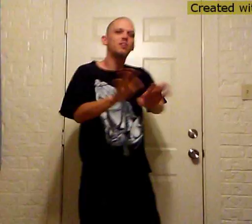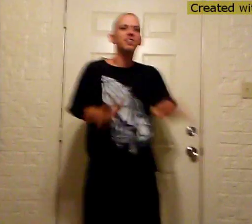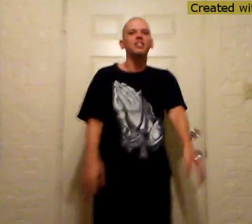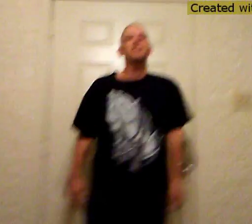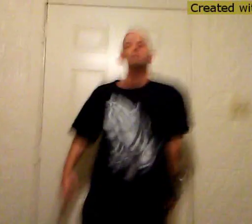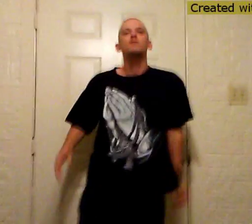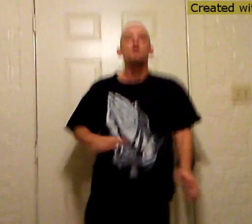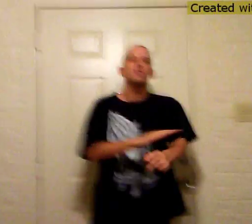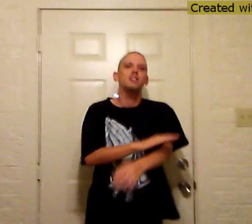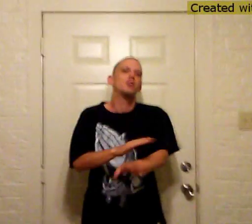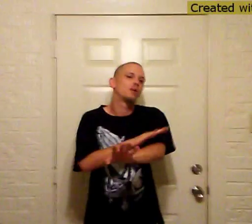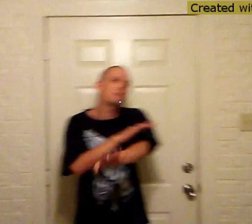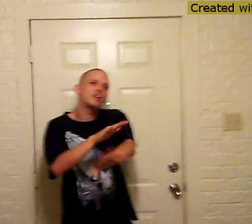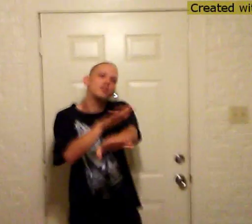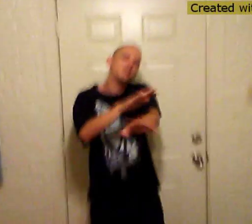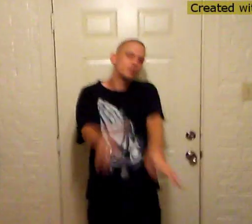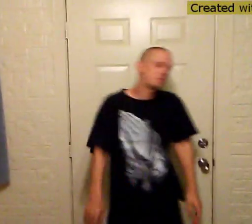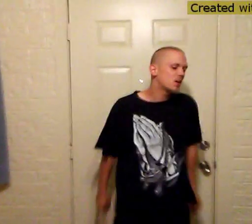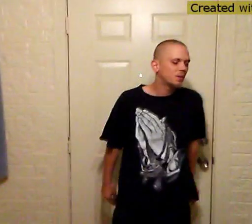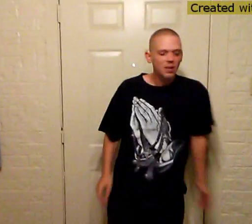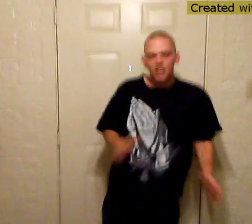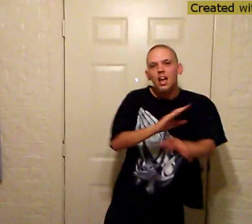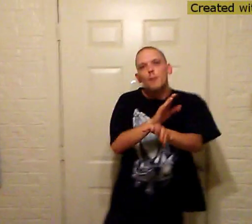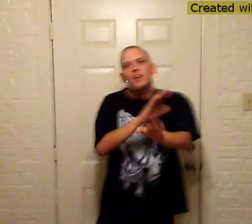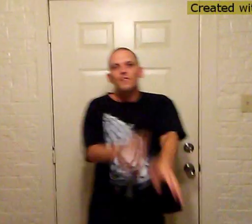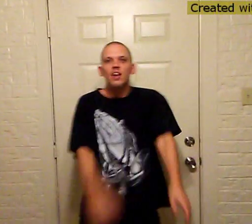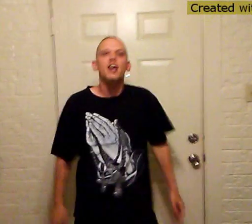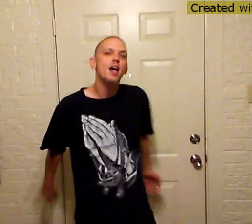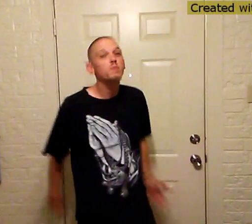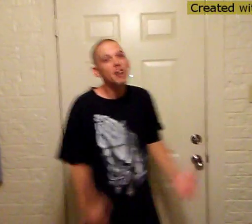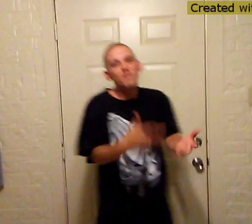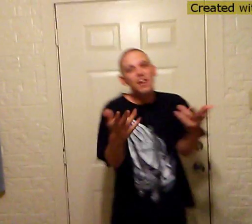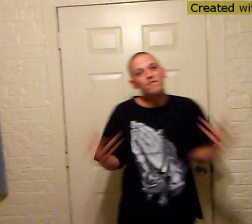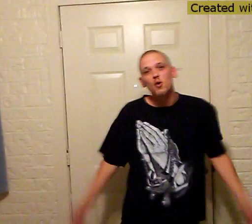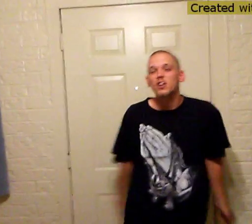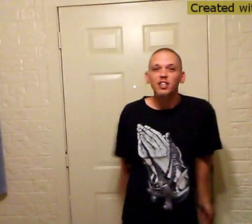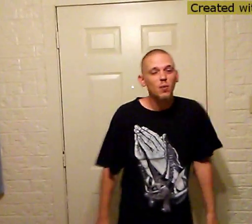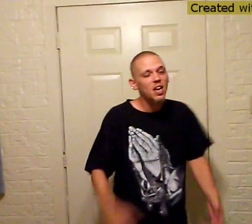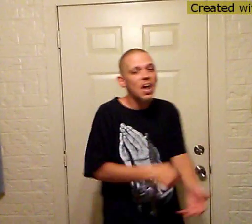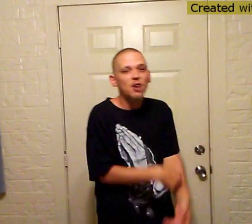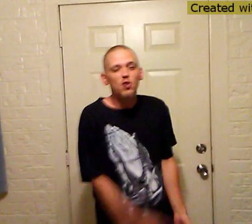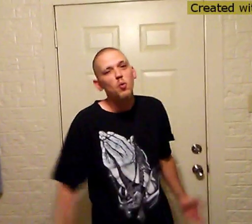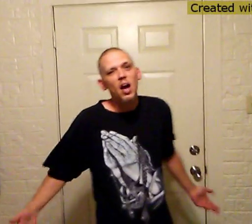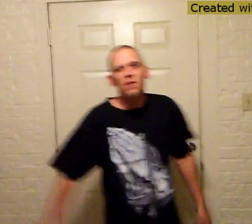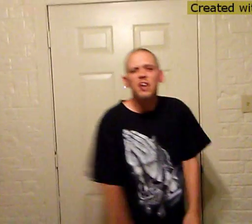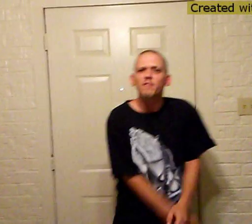since I was growing up. Too many people has been calling me a fake, but I'm 5400 real. I don't know how fake feels.